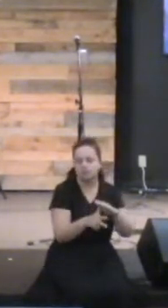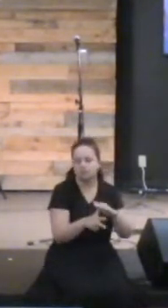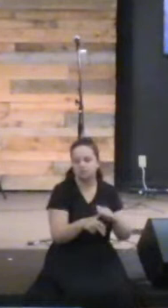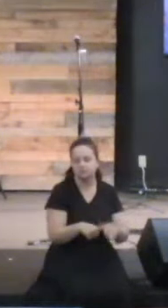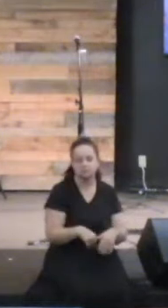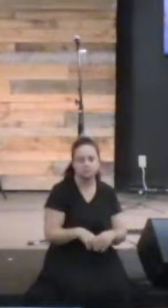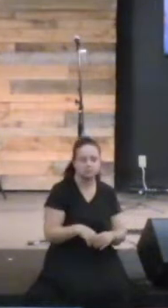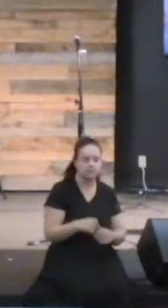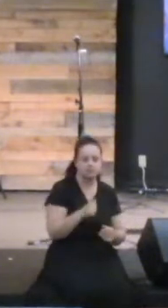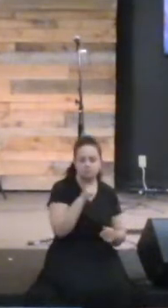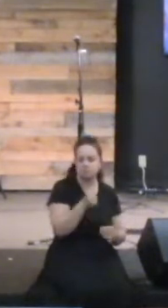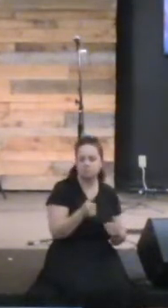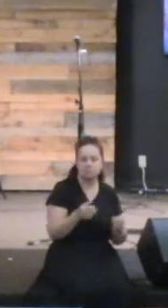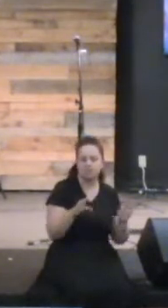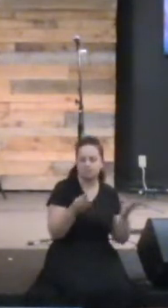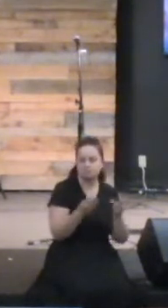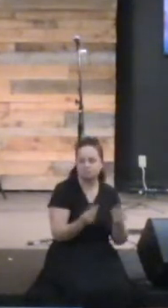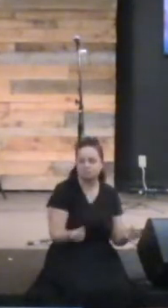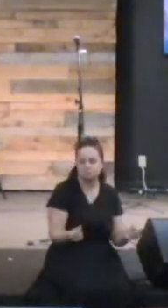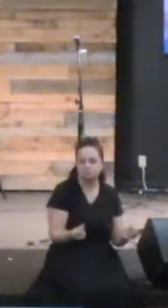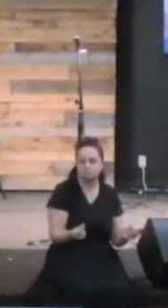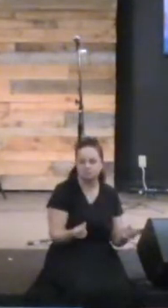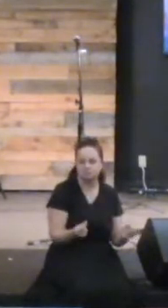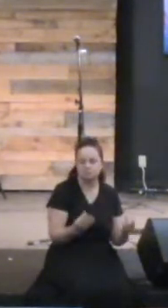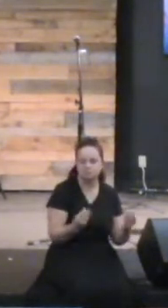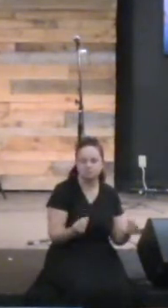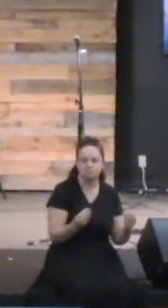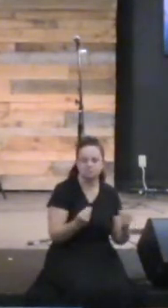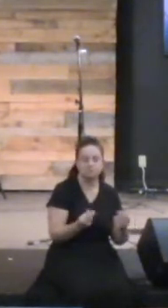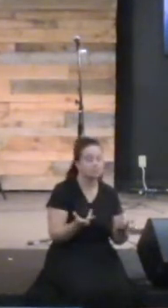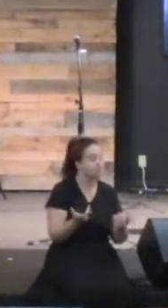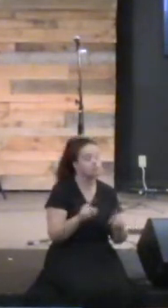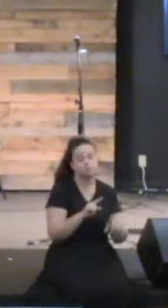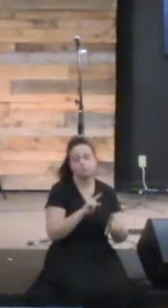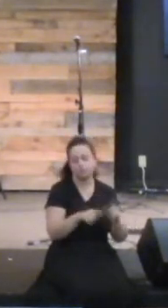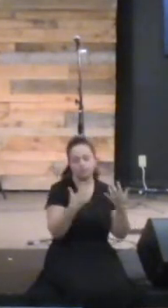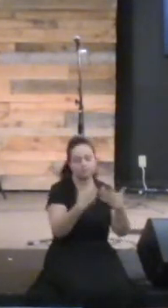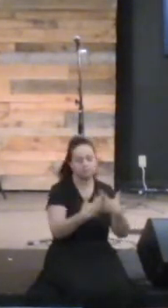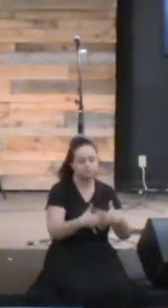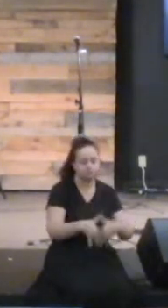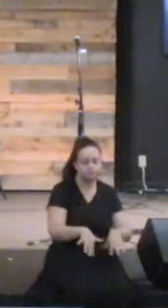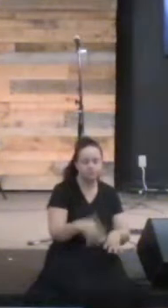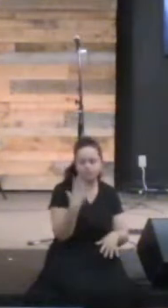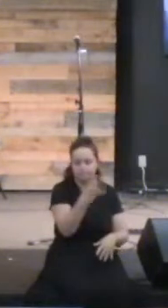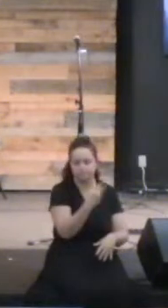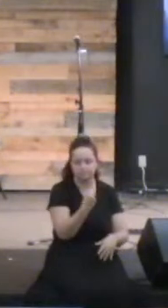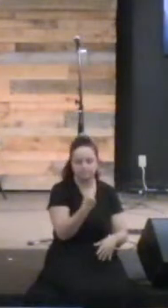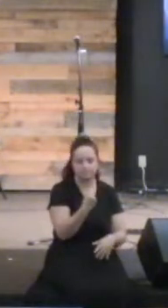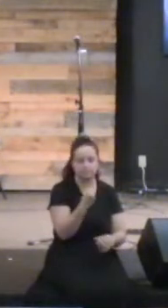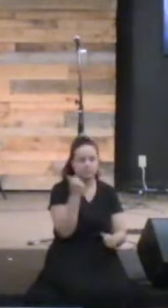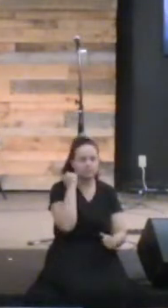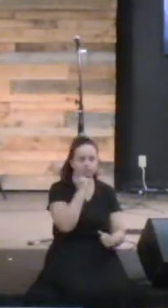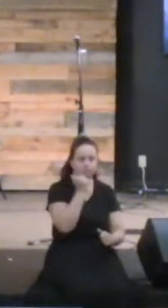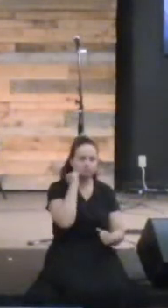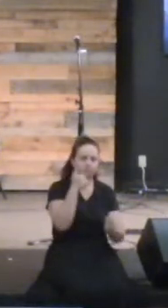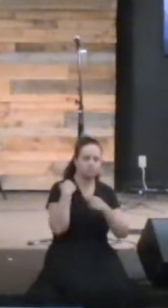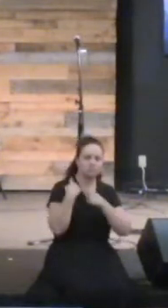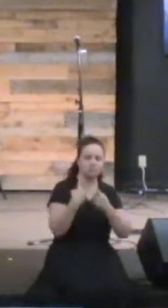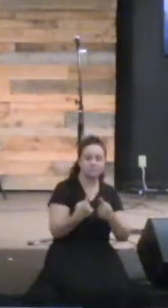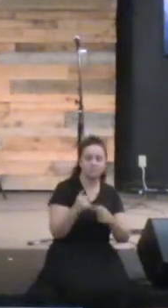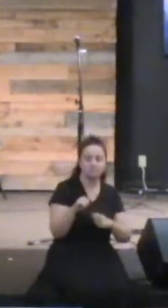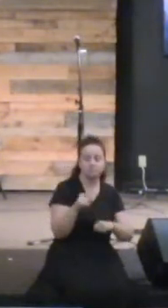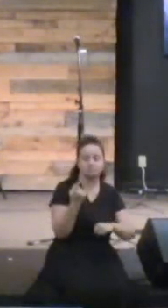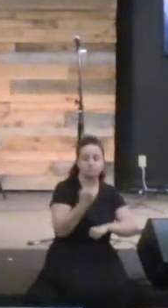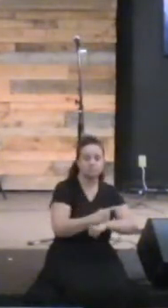so um but it went off with a hitch without without a hedge and was beautiful um and so every every day since then I've